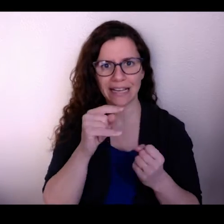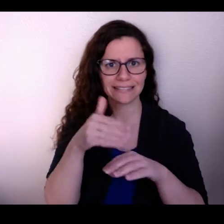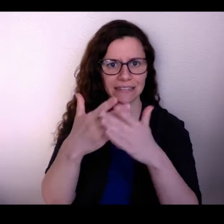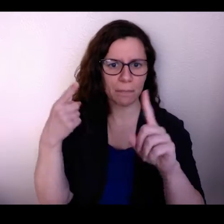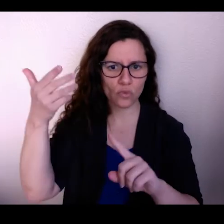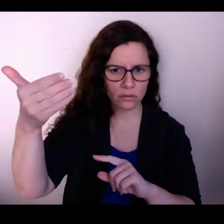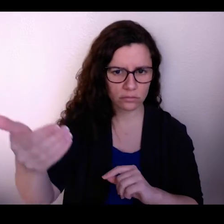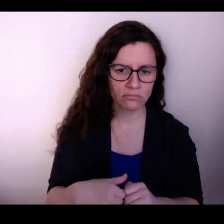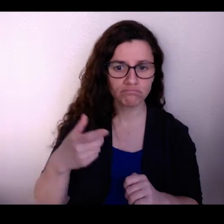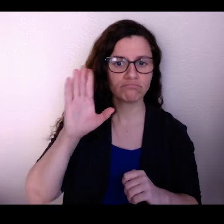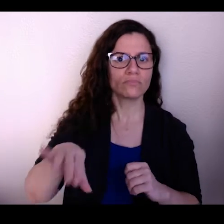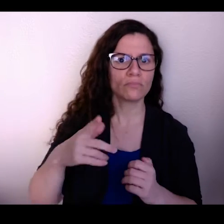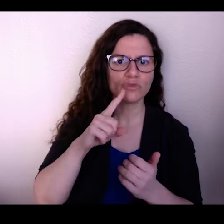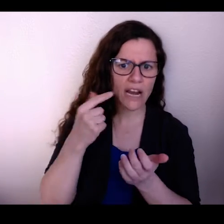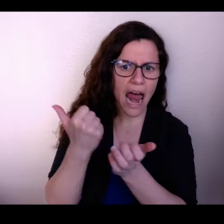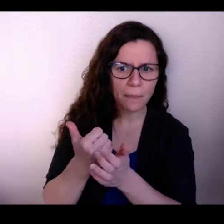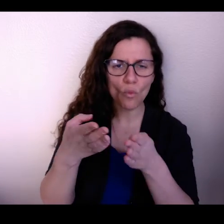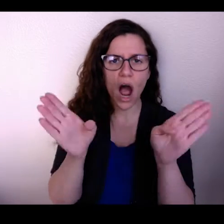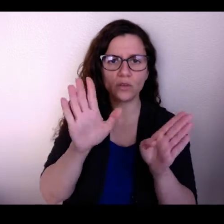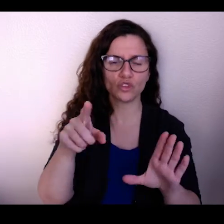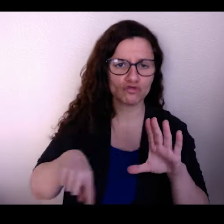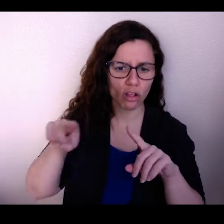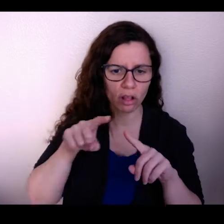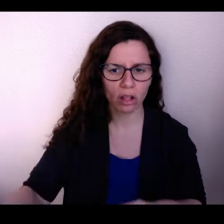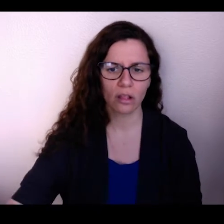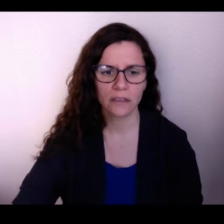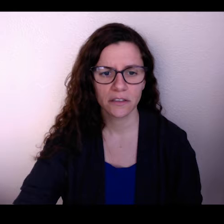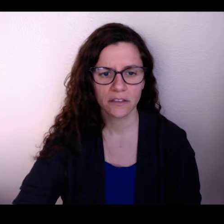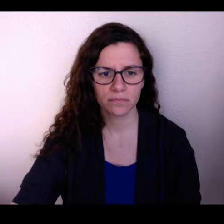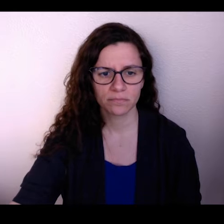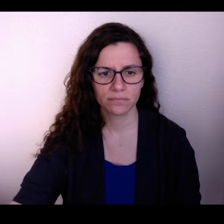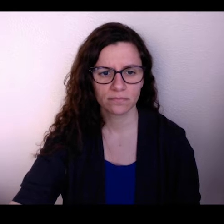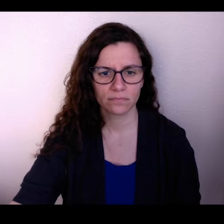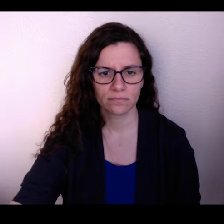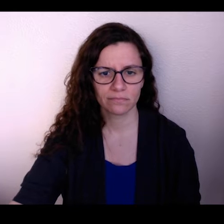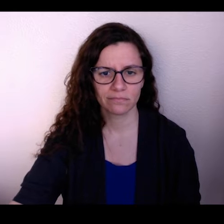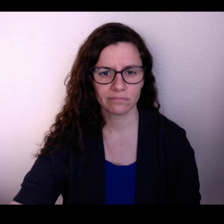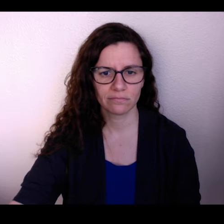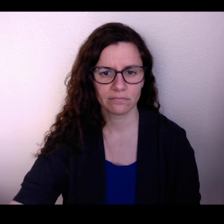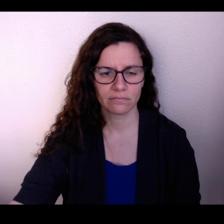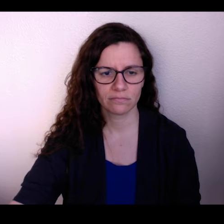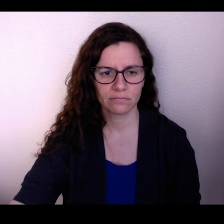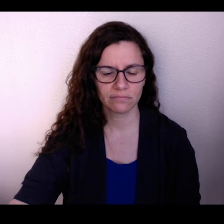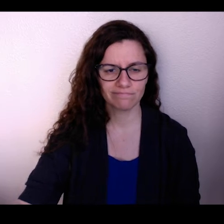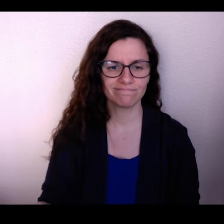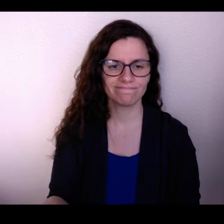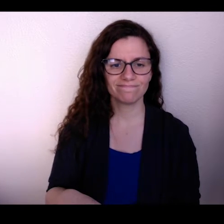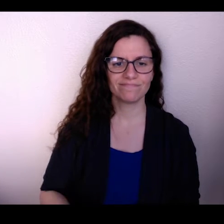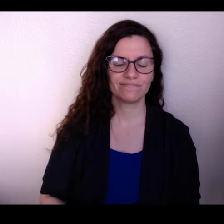they should know about it and maybe even support it at some point. It would really help widen your circle.